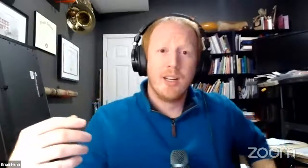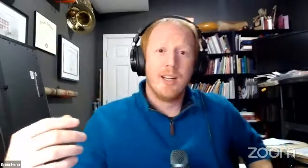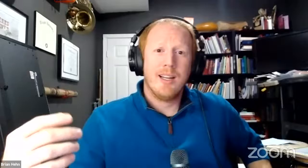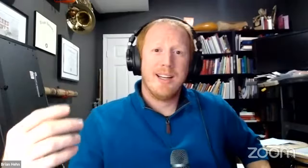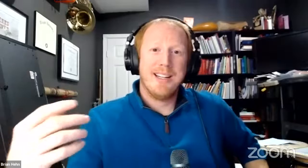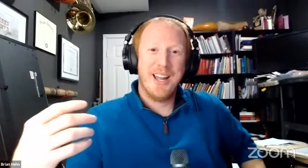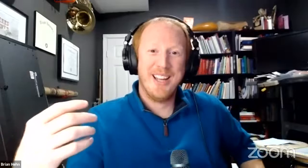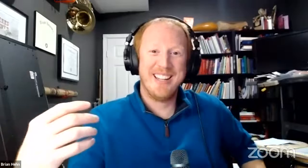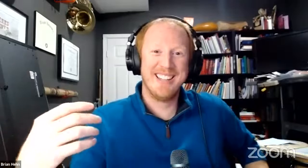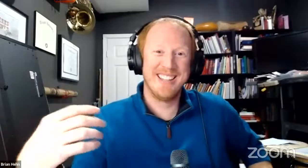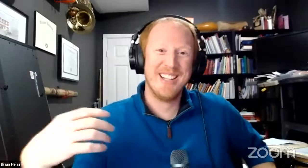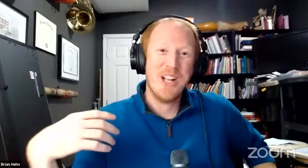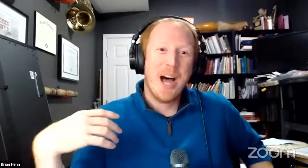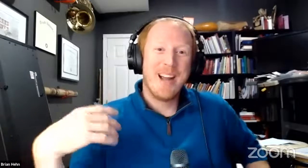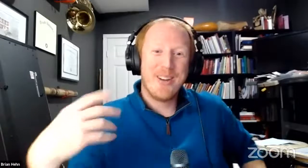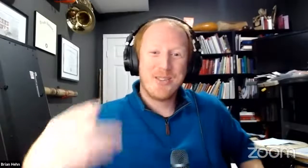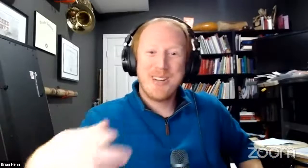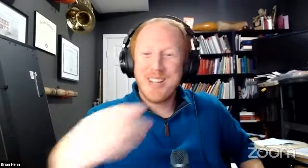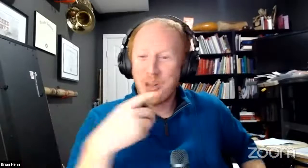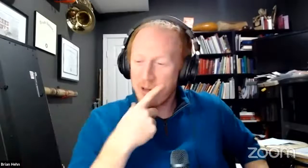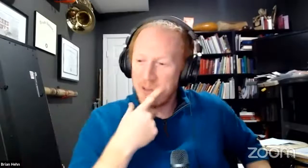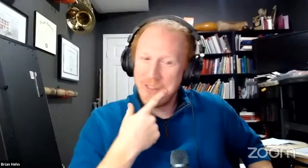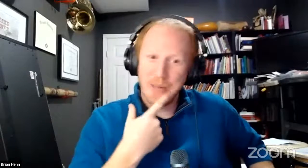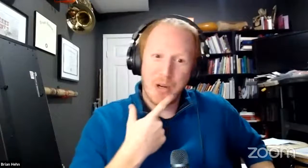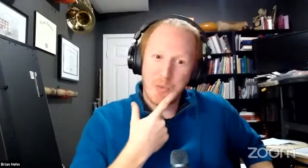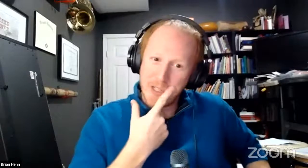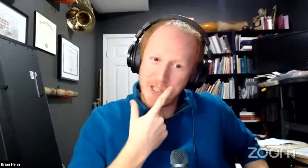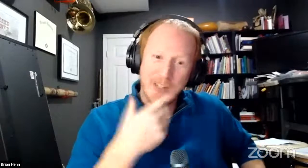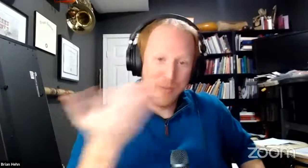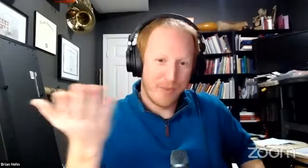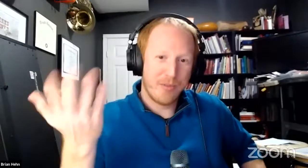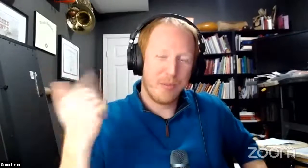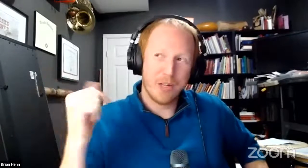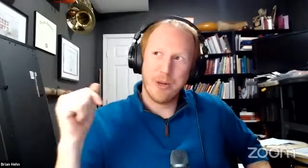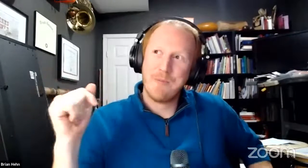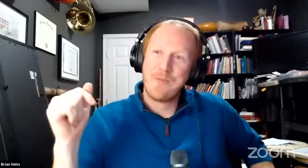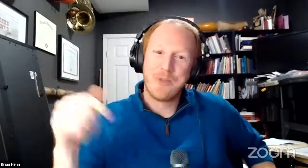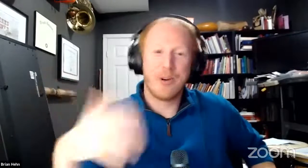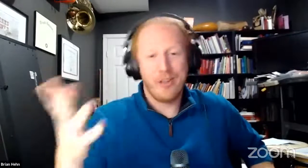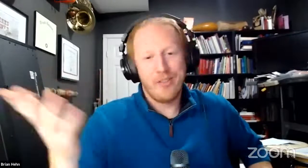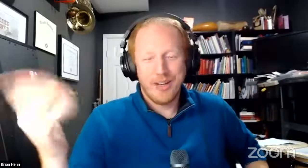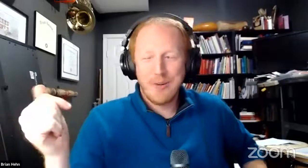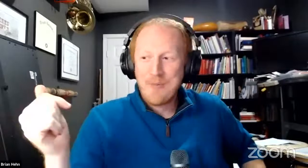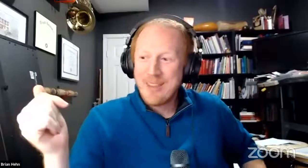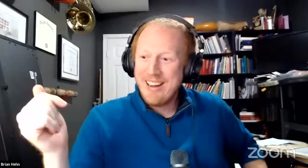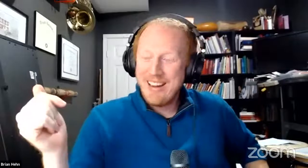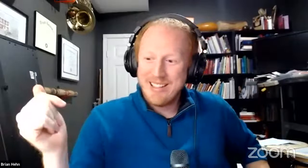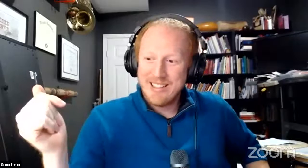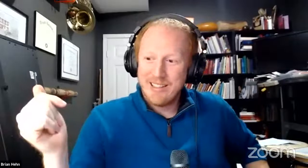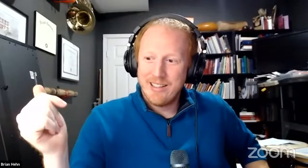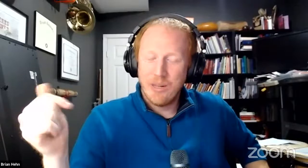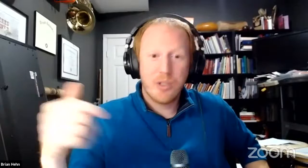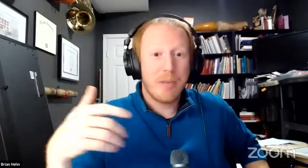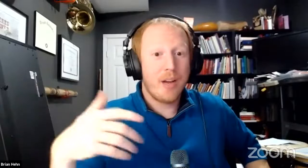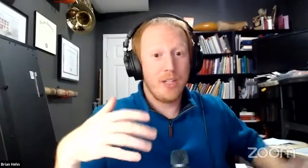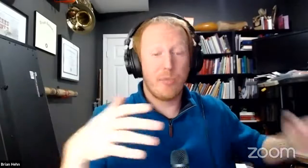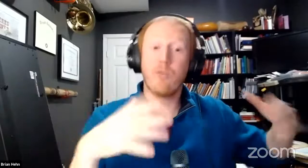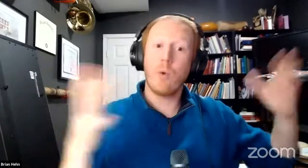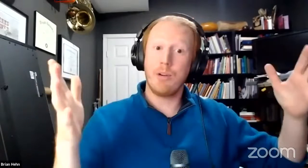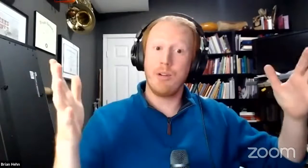musicians, doctors, with happy news to share. Love and joy come to you, and to you your household too. And